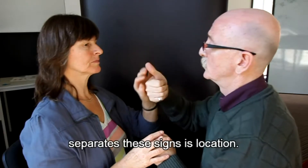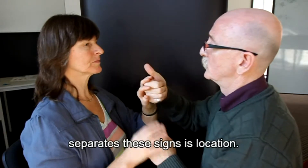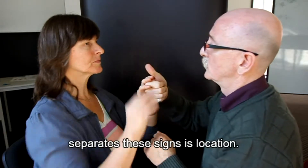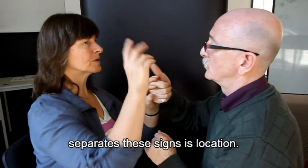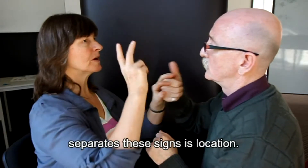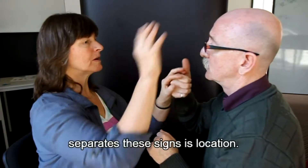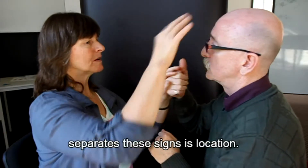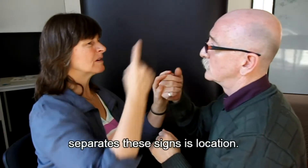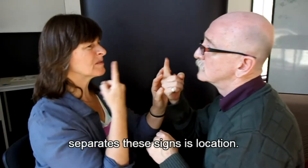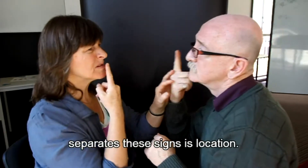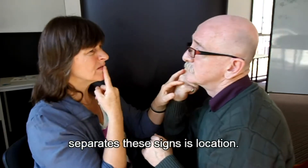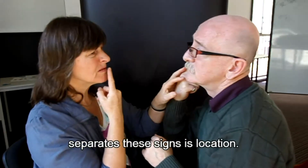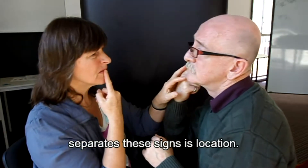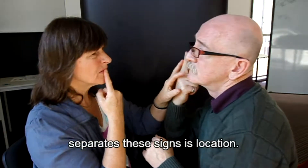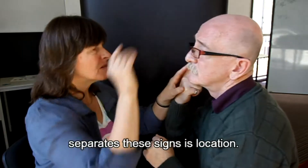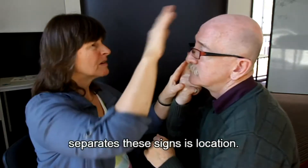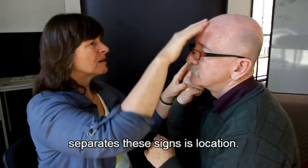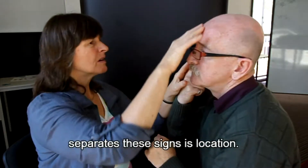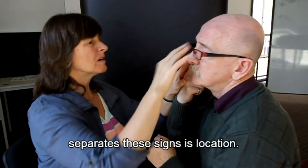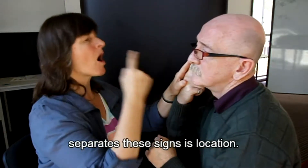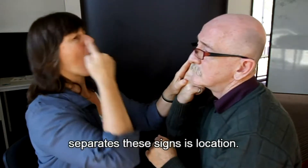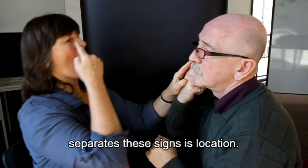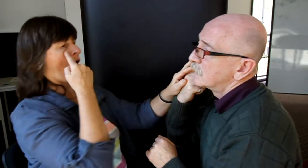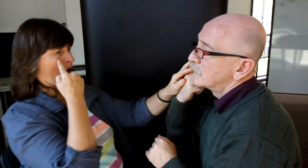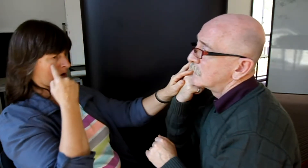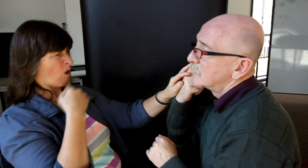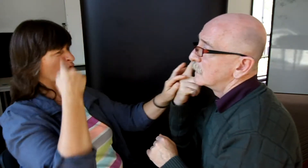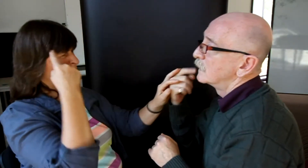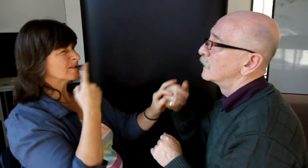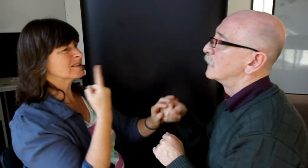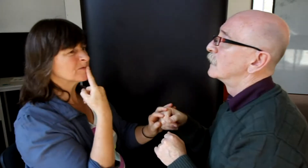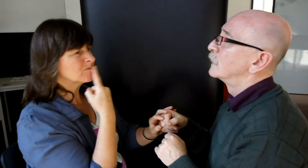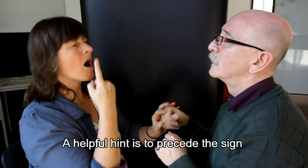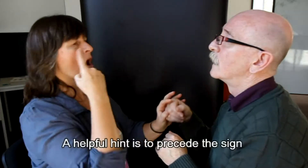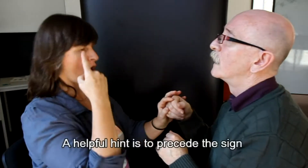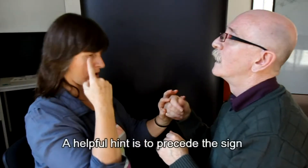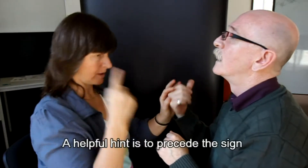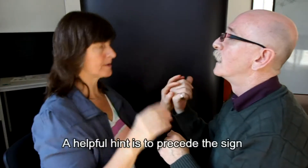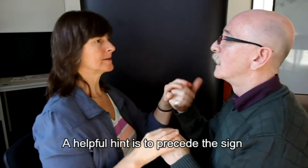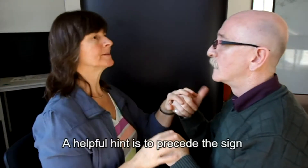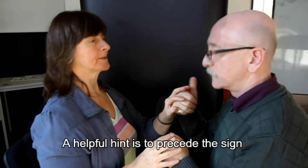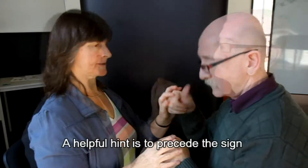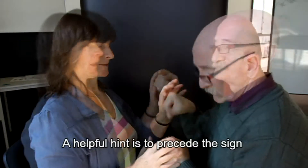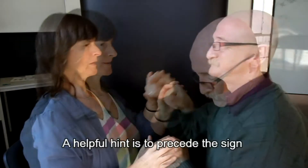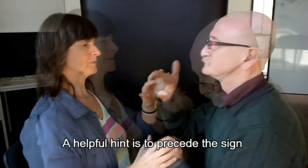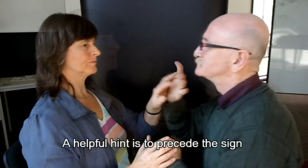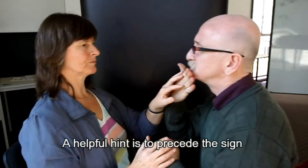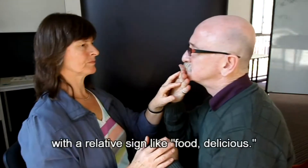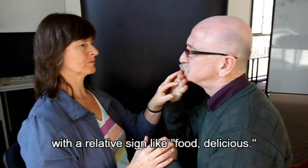signs is location. A helpful helpful hint is to precede the sign with a